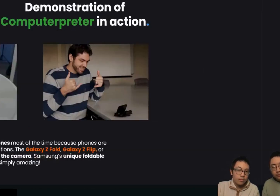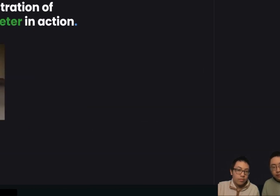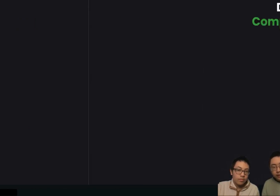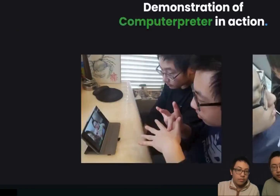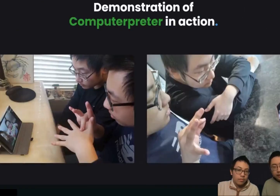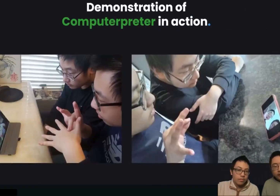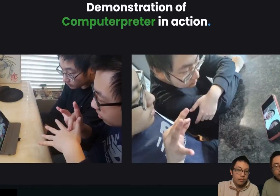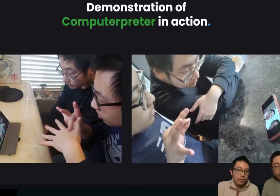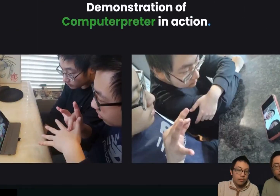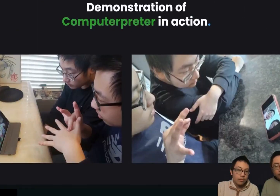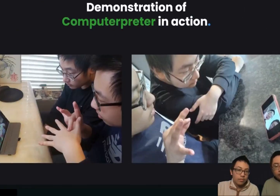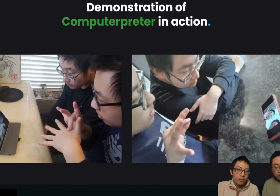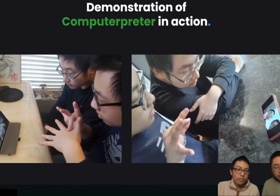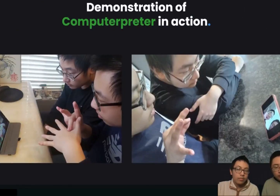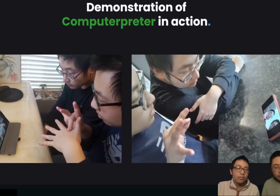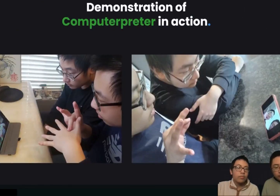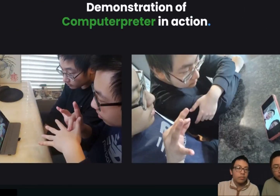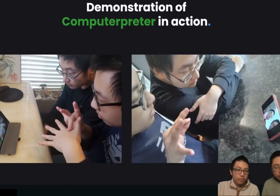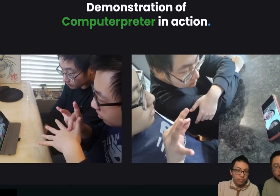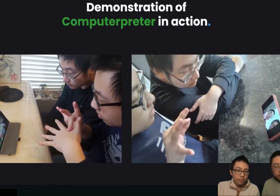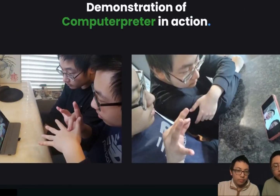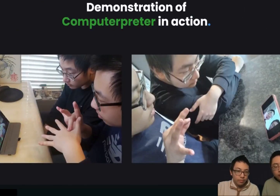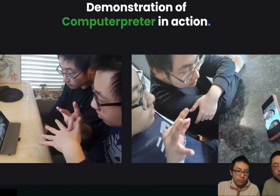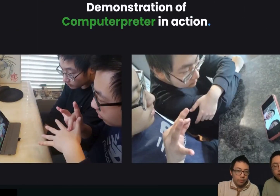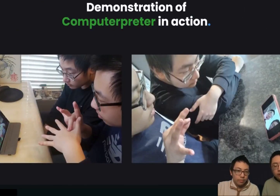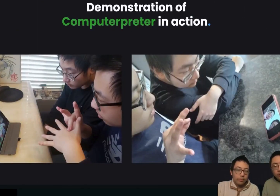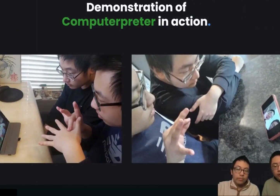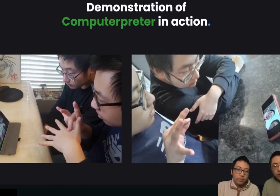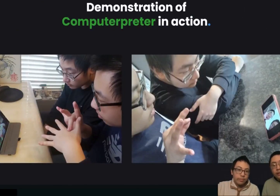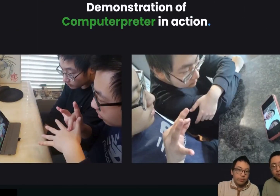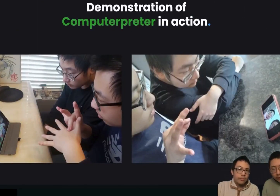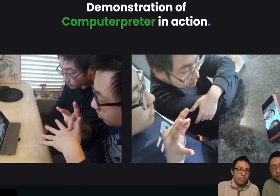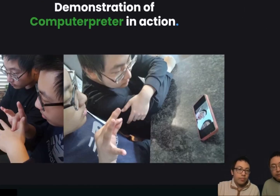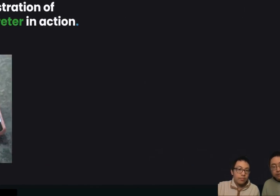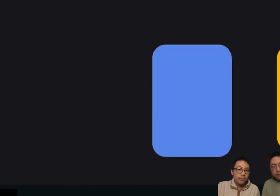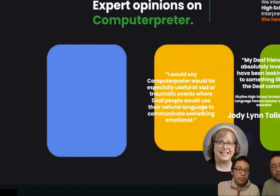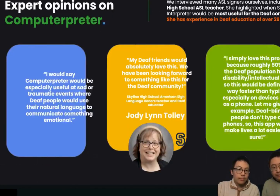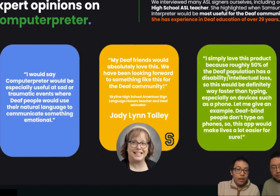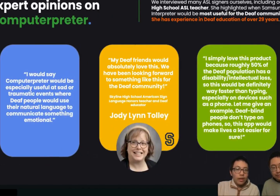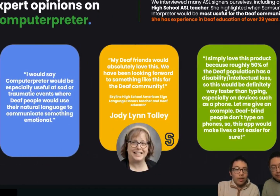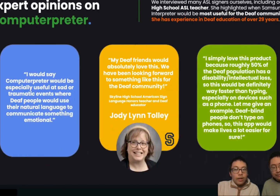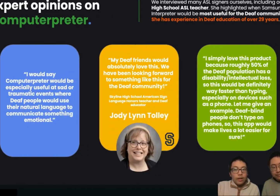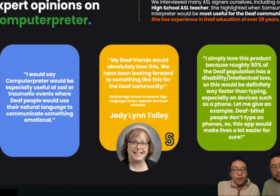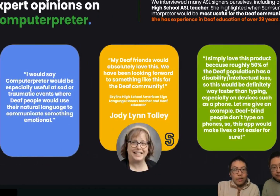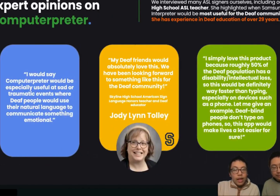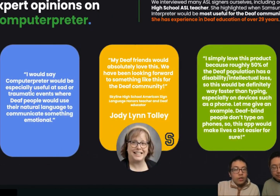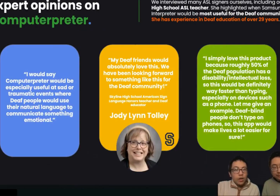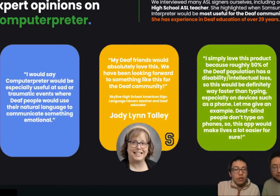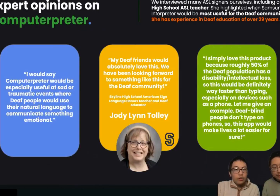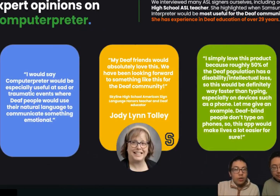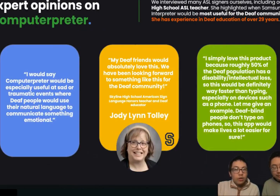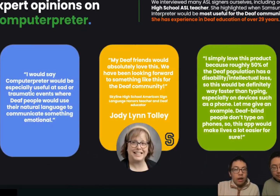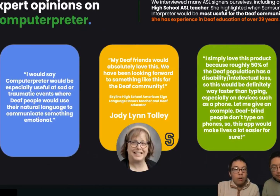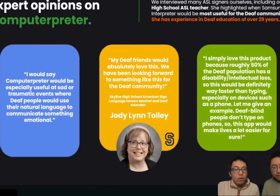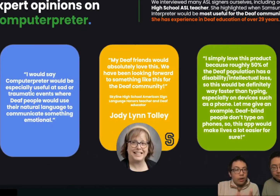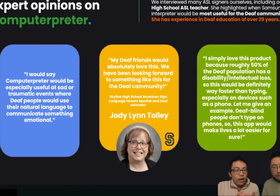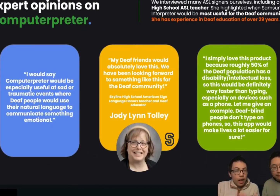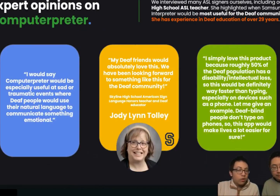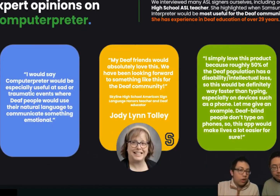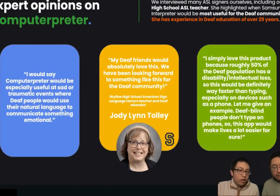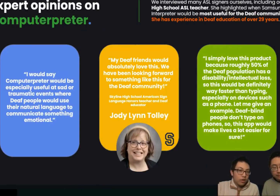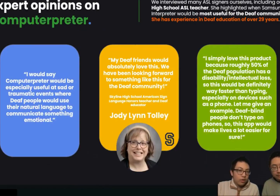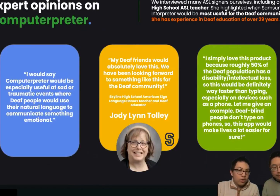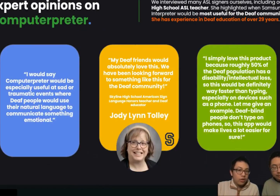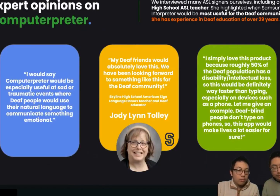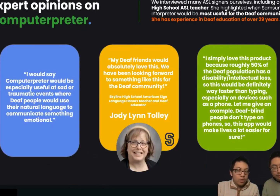this. And as you can see here, this is what it may look like in real life. Next, we interviewed our high